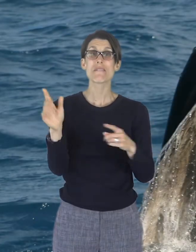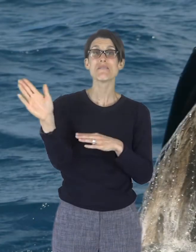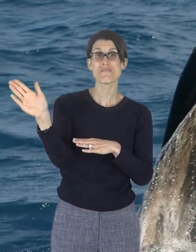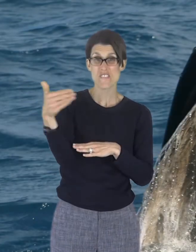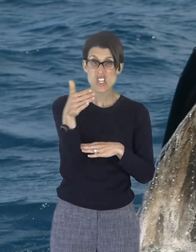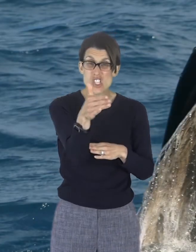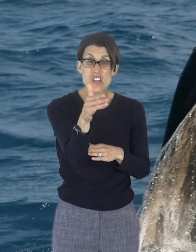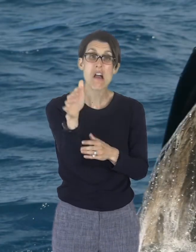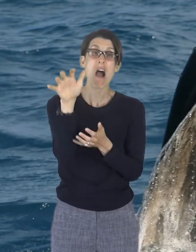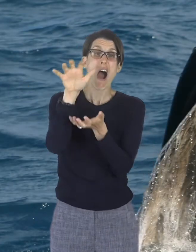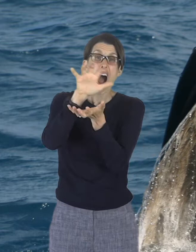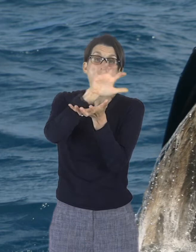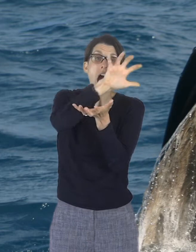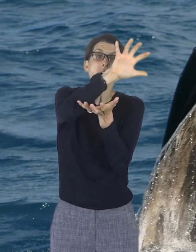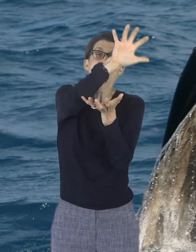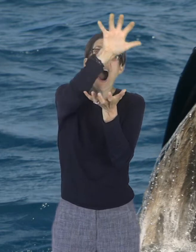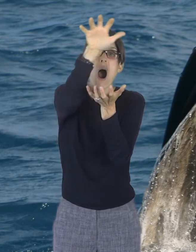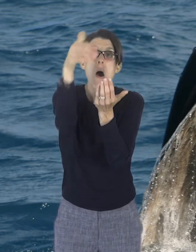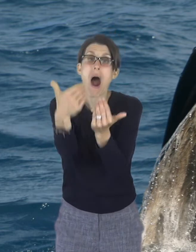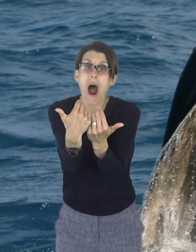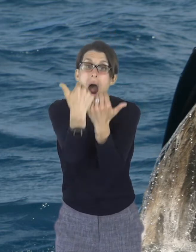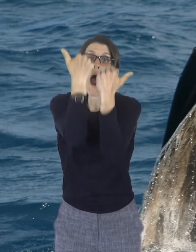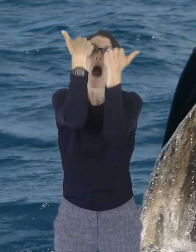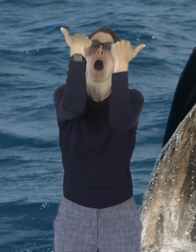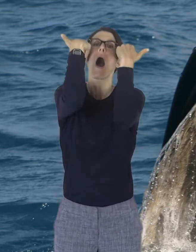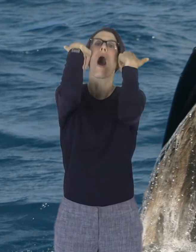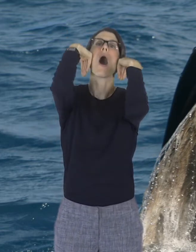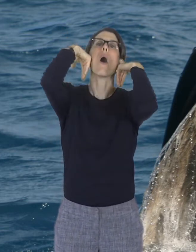The fish and krill come down the esophagus to their stomach.